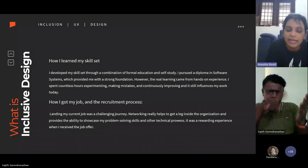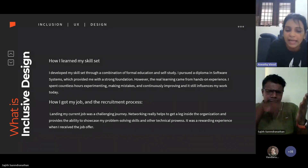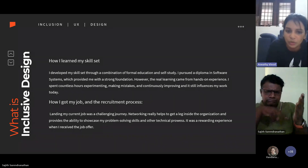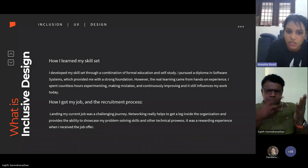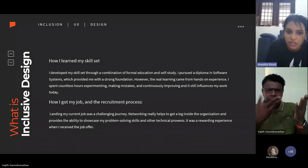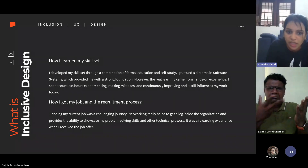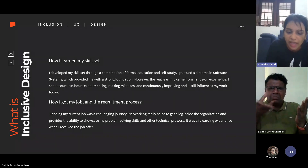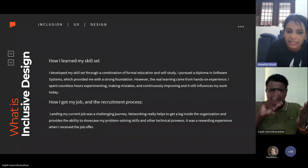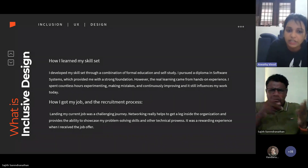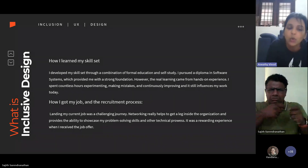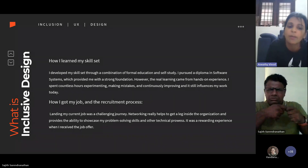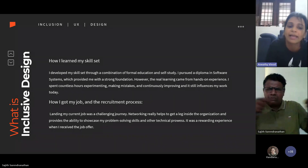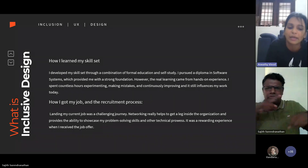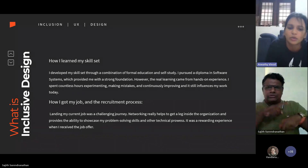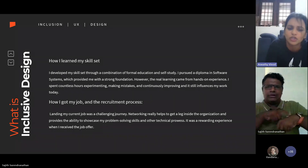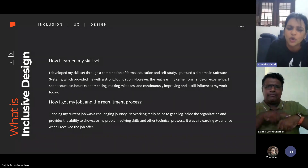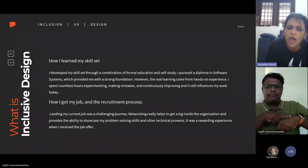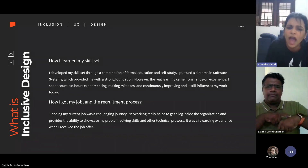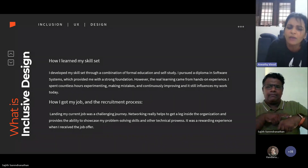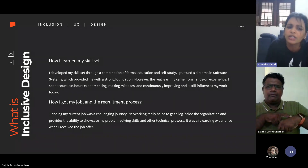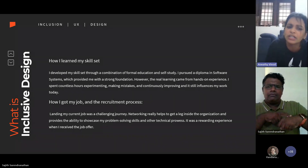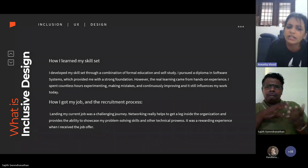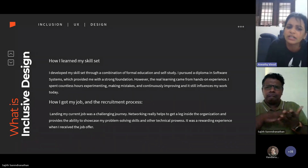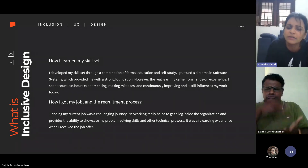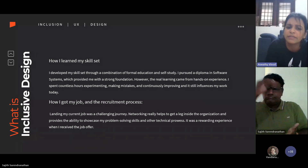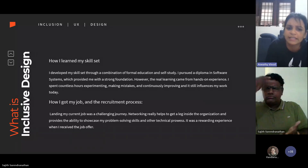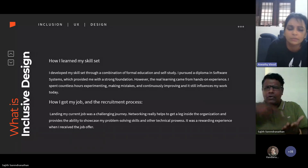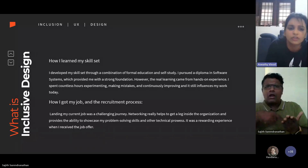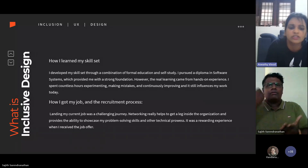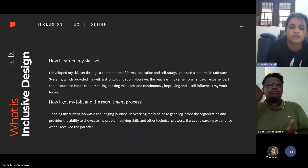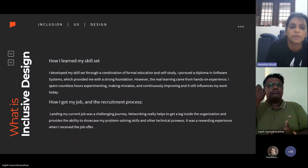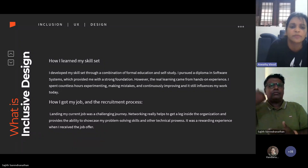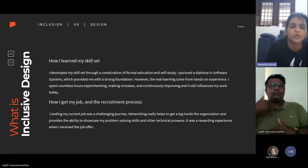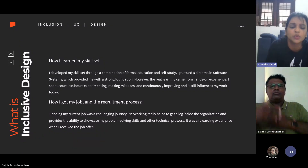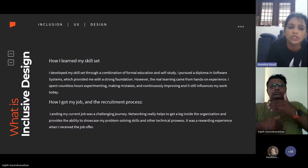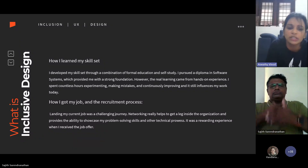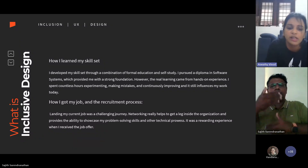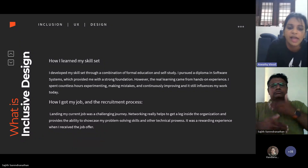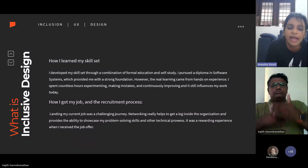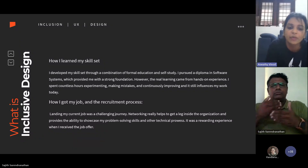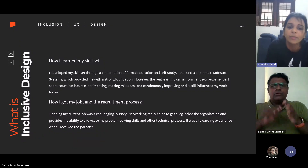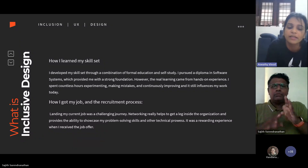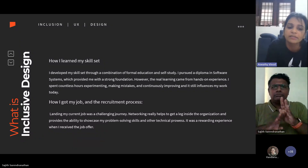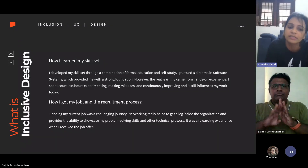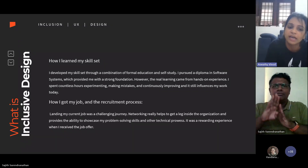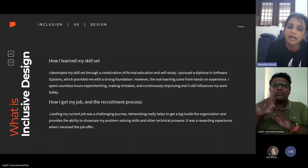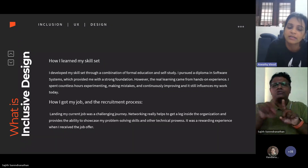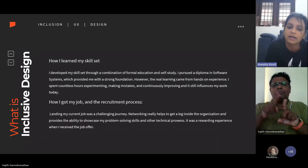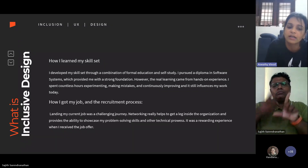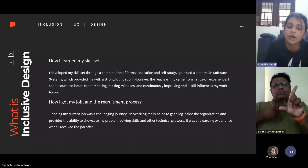know sign language and they didn't know my language. So I would learn from textbooks, from Google, and I would